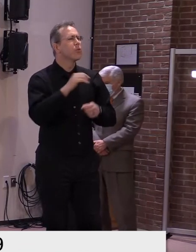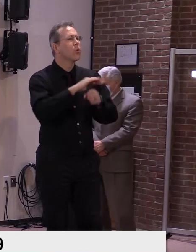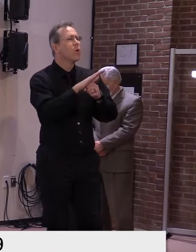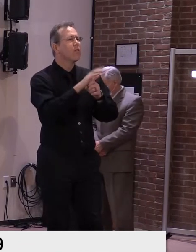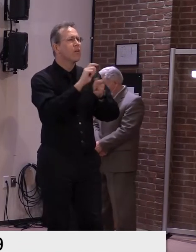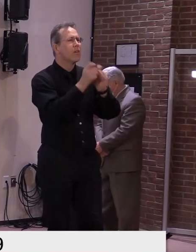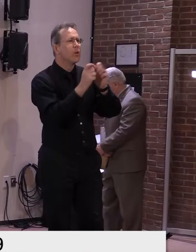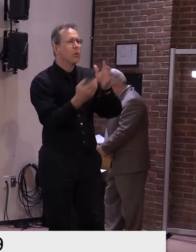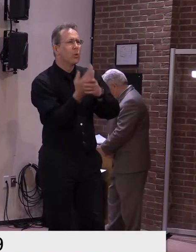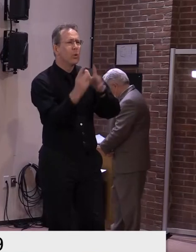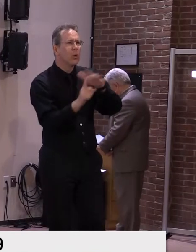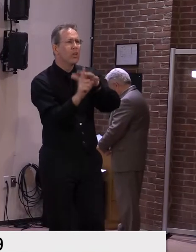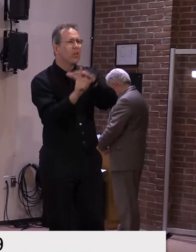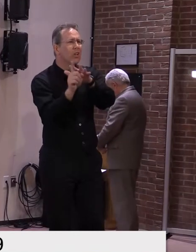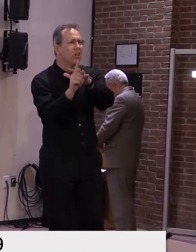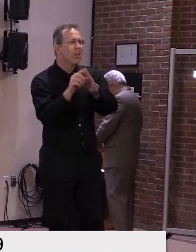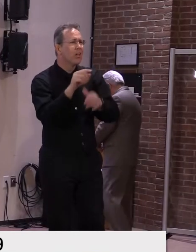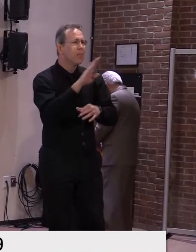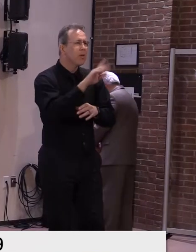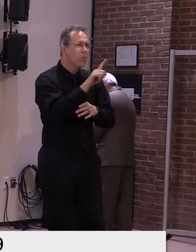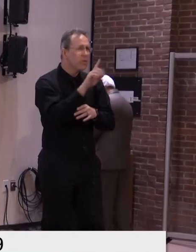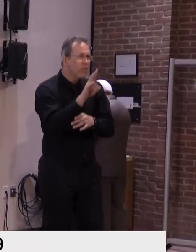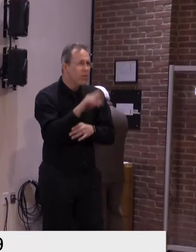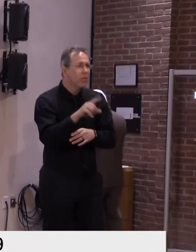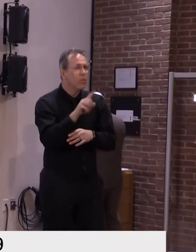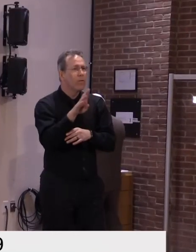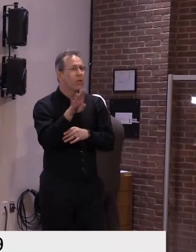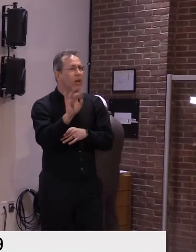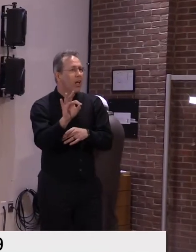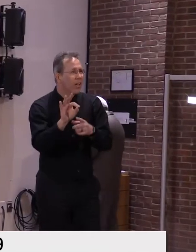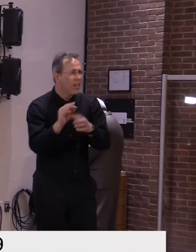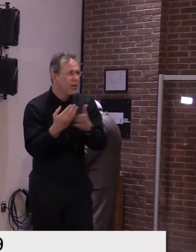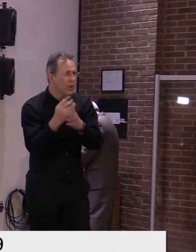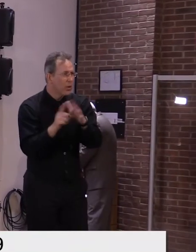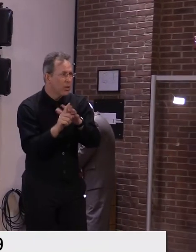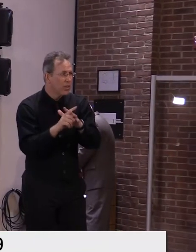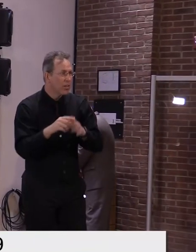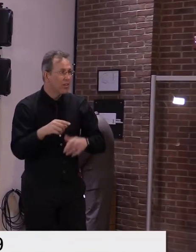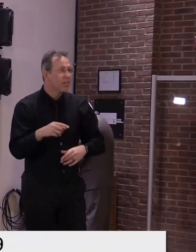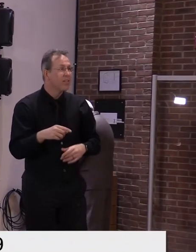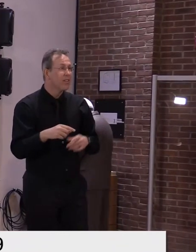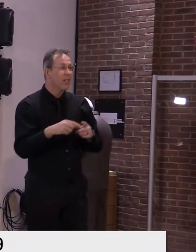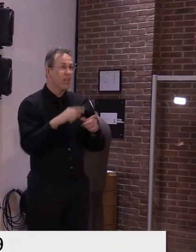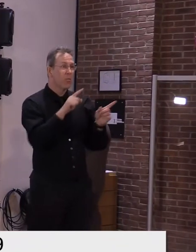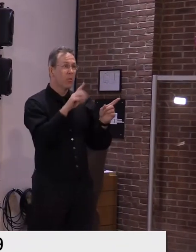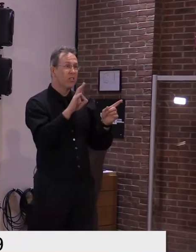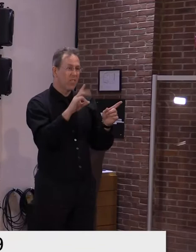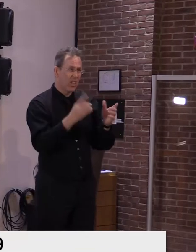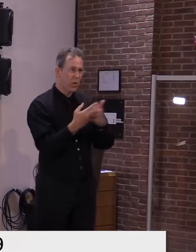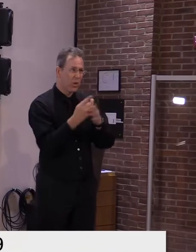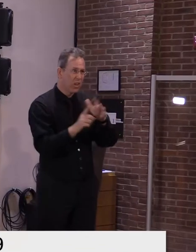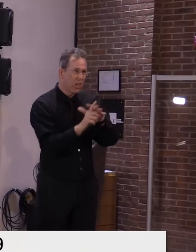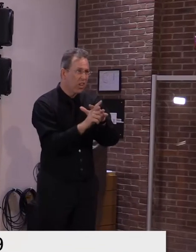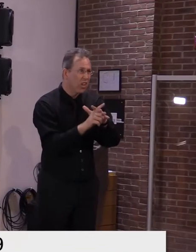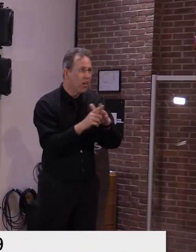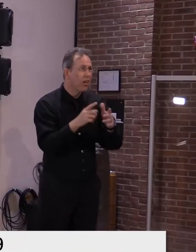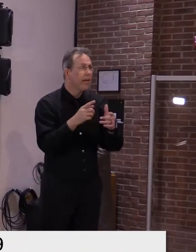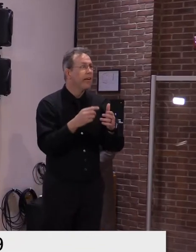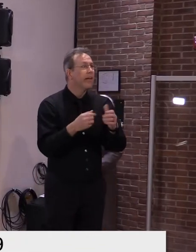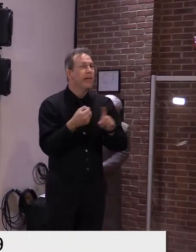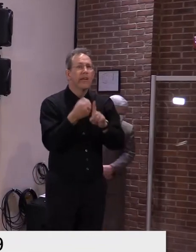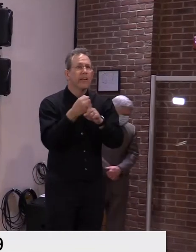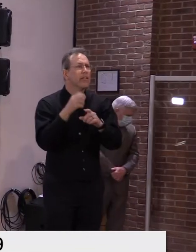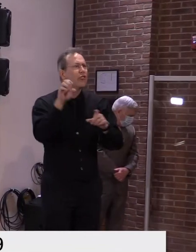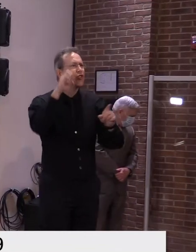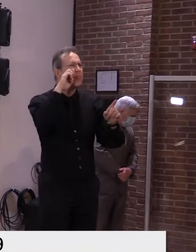in Vermont? And given that variants like the UK variant are more contagious, is it enough to follow the same precautions we've been